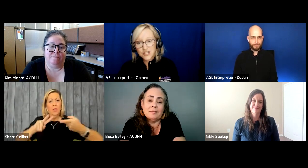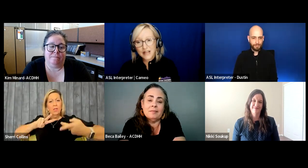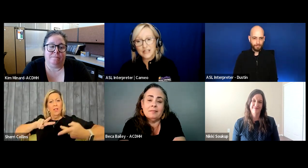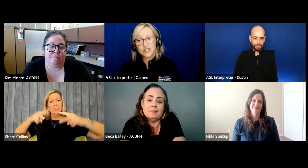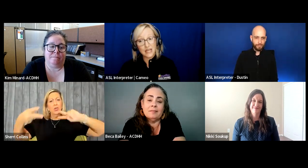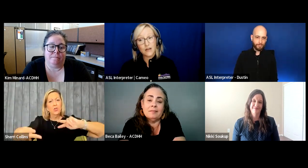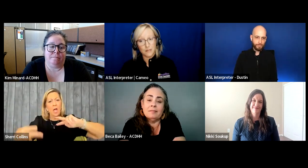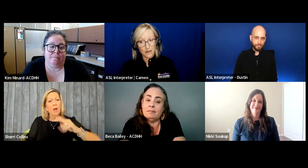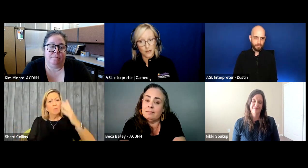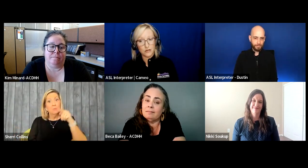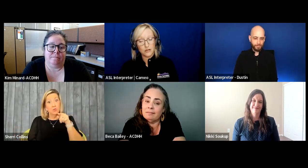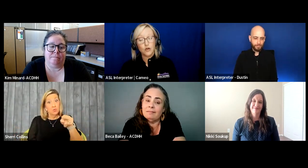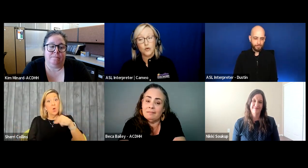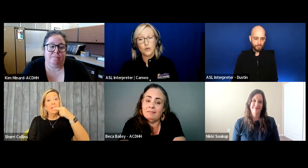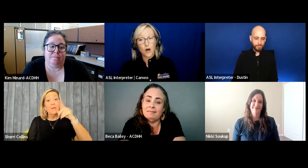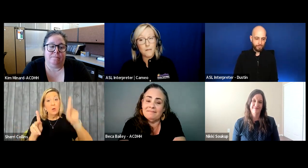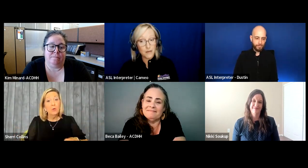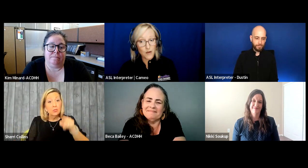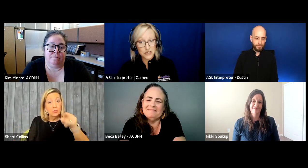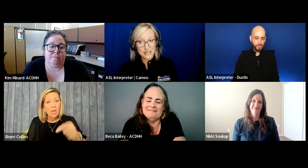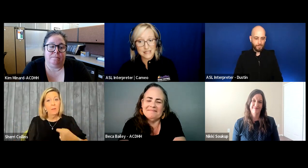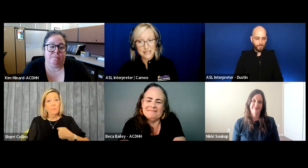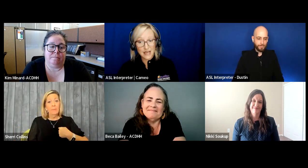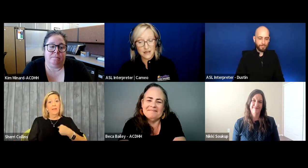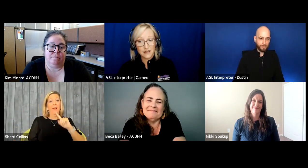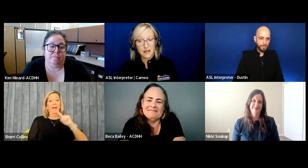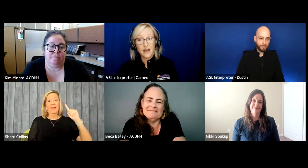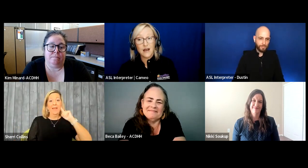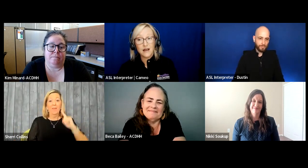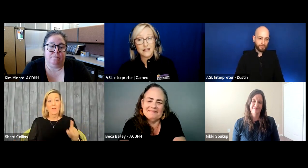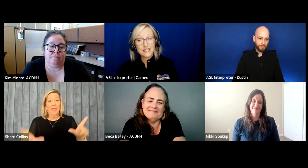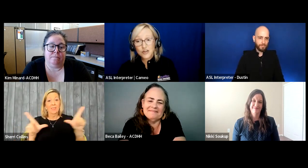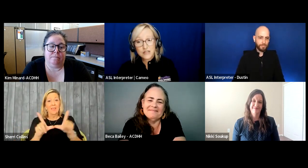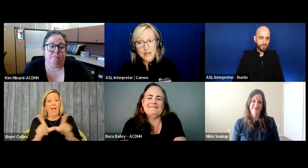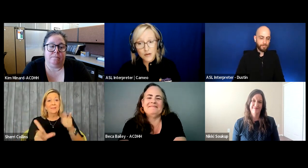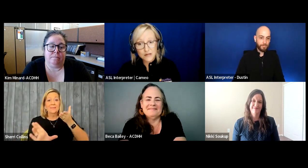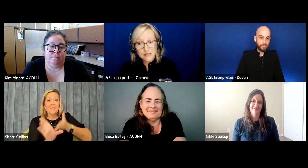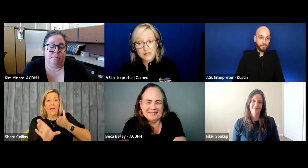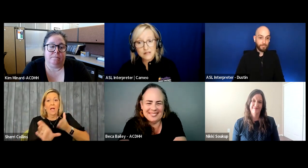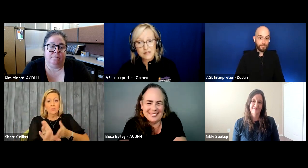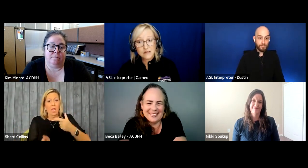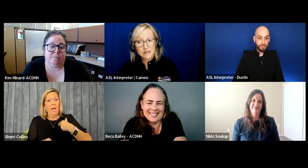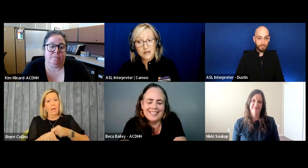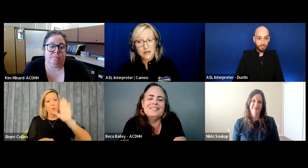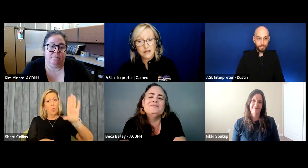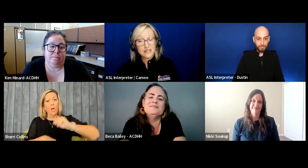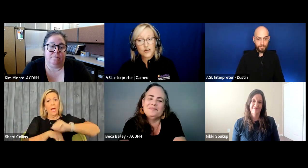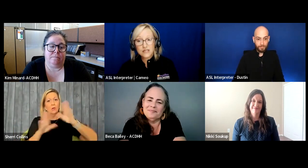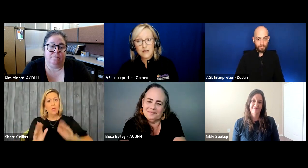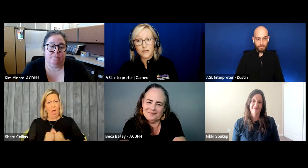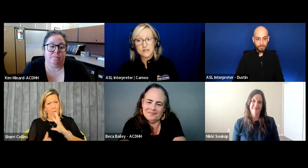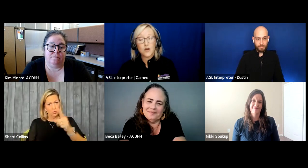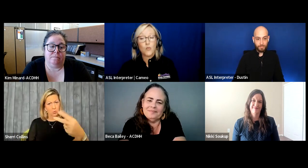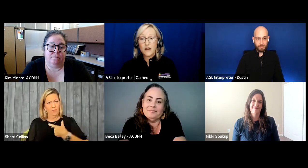I challenge the hearing people who may be watching this today. Let's turn the tables. Let's